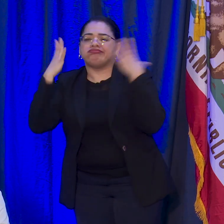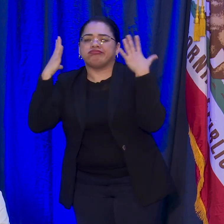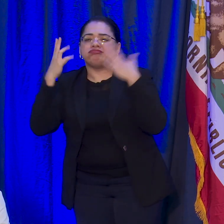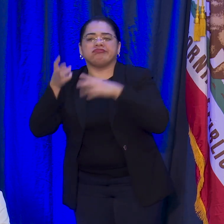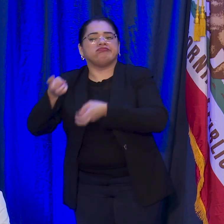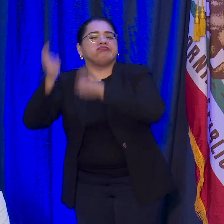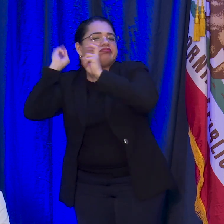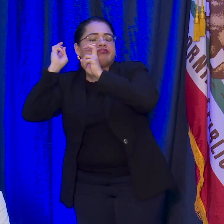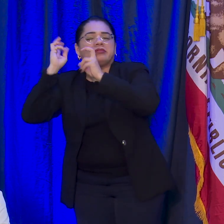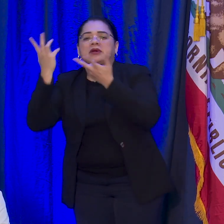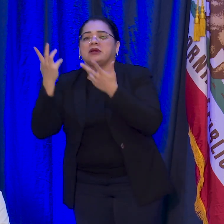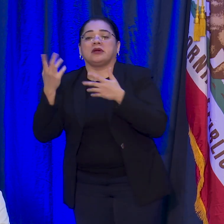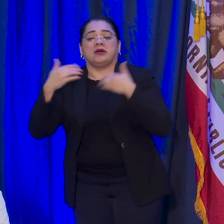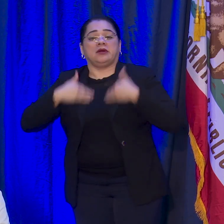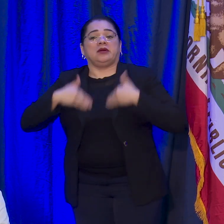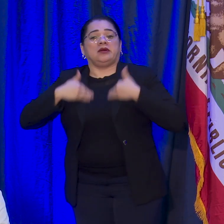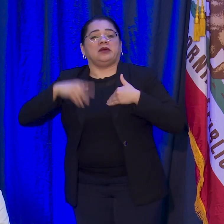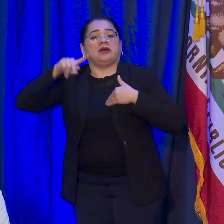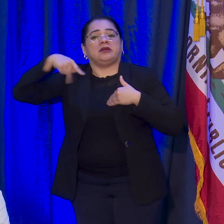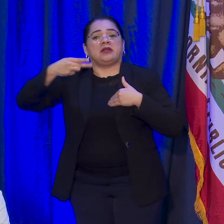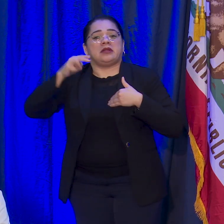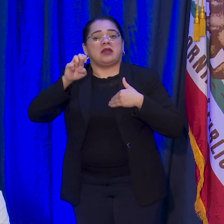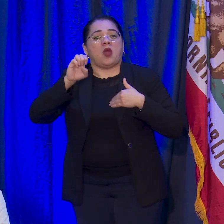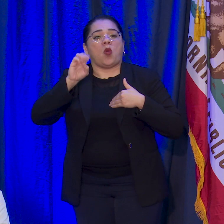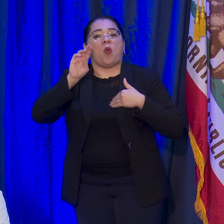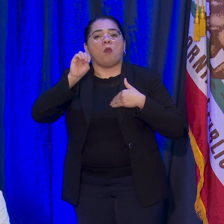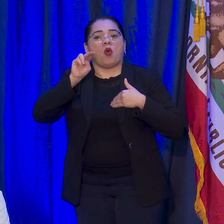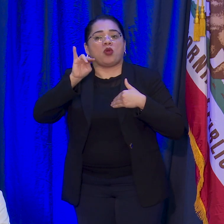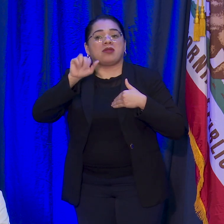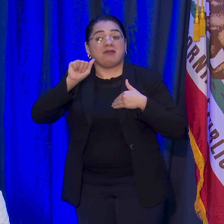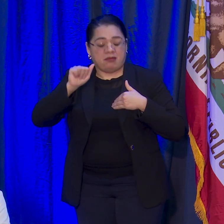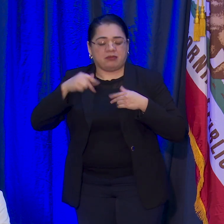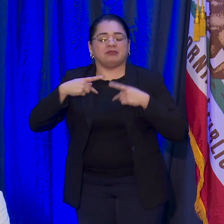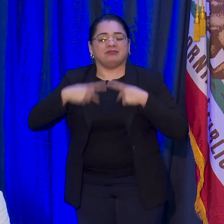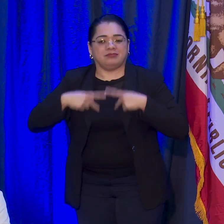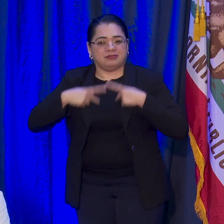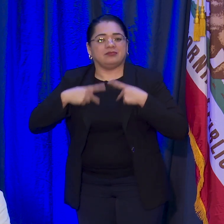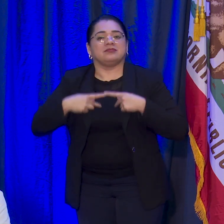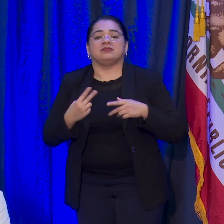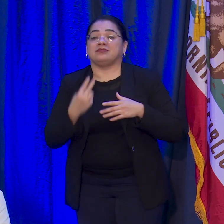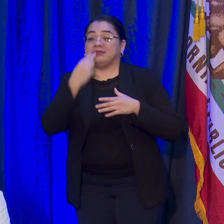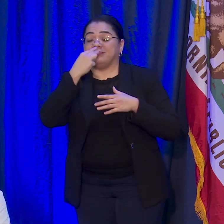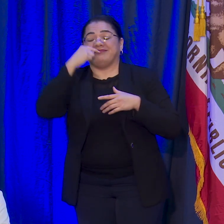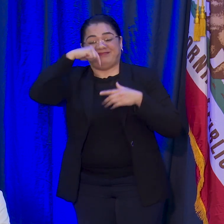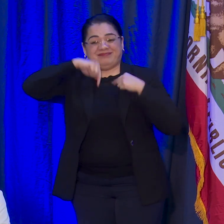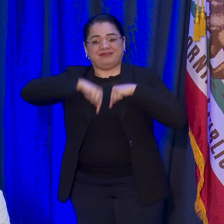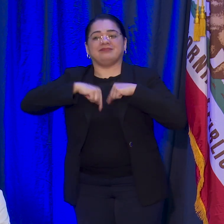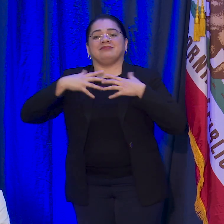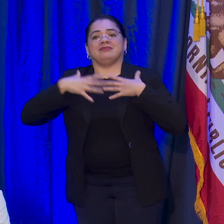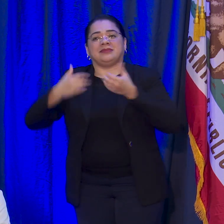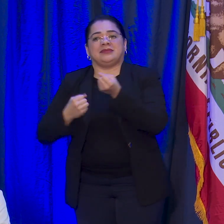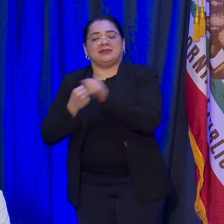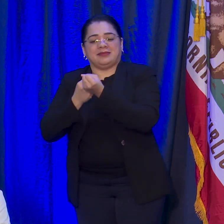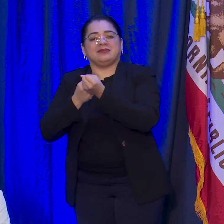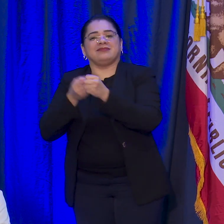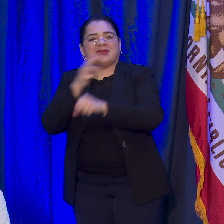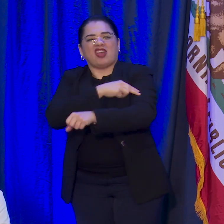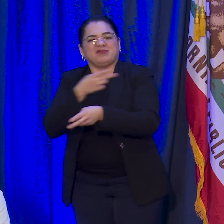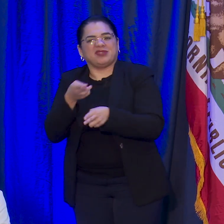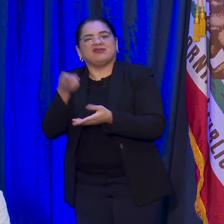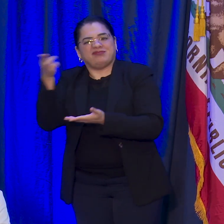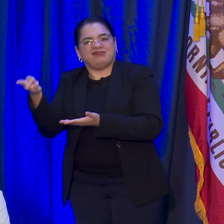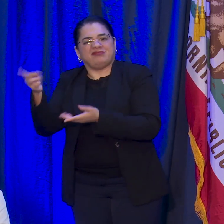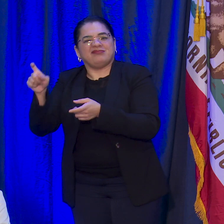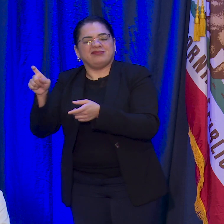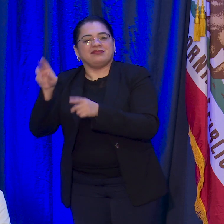may need oxygen supplementation. And approximately 5% may require intensive care. COVID-19 has